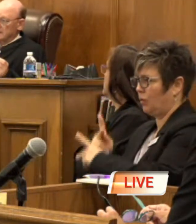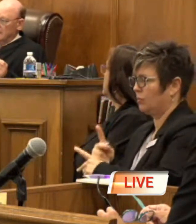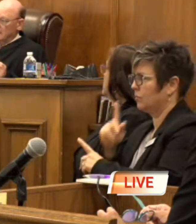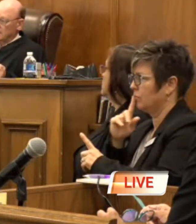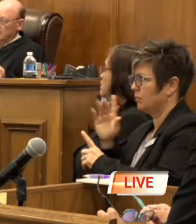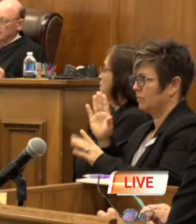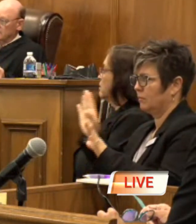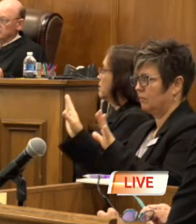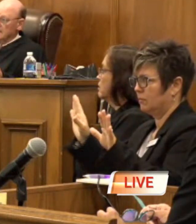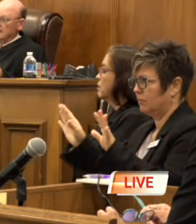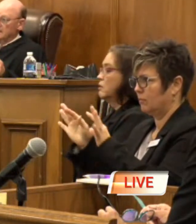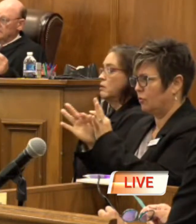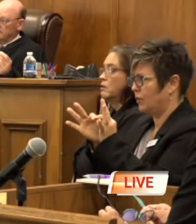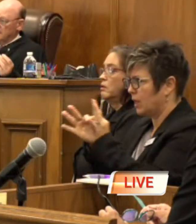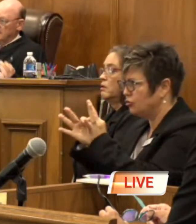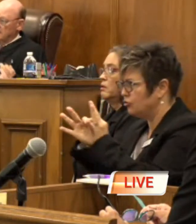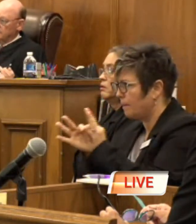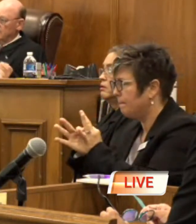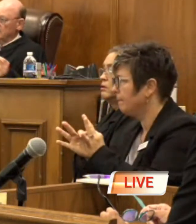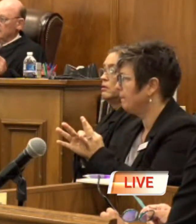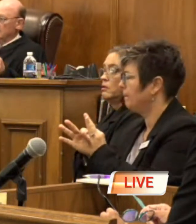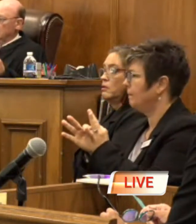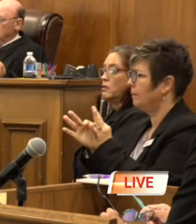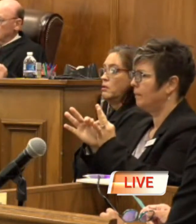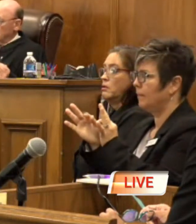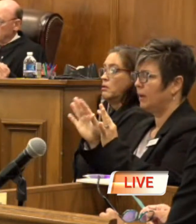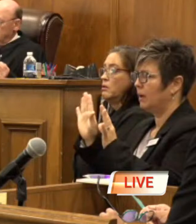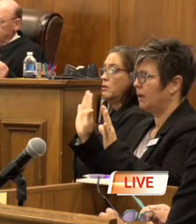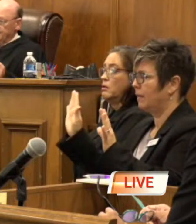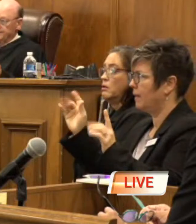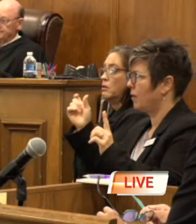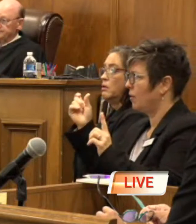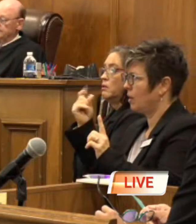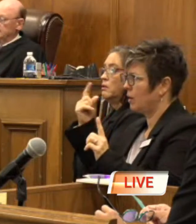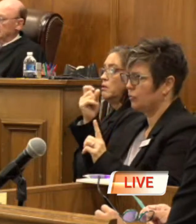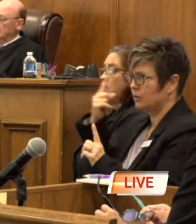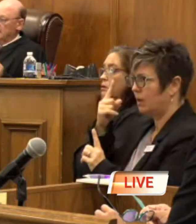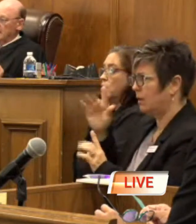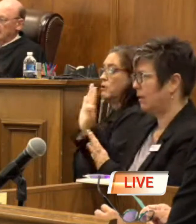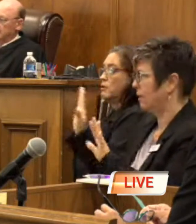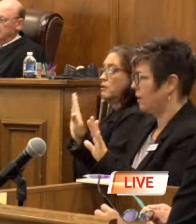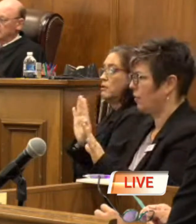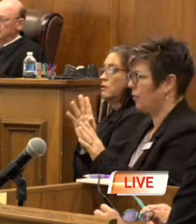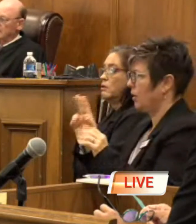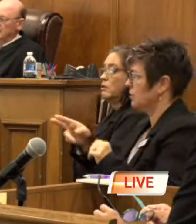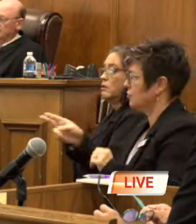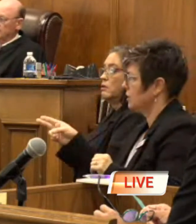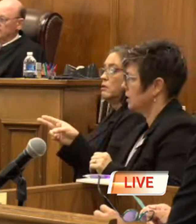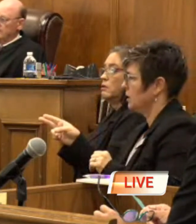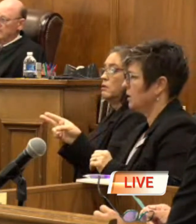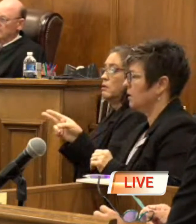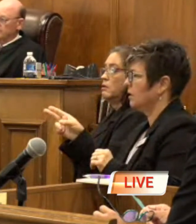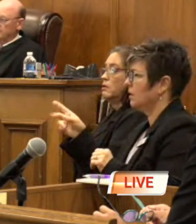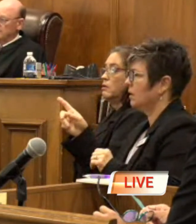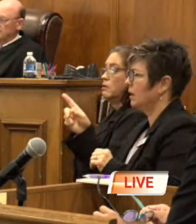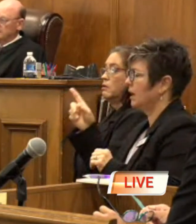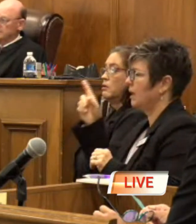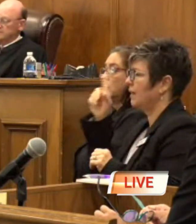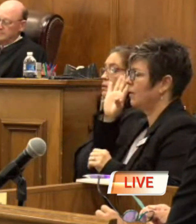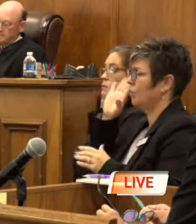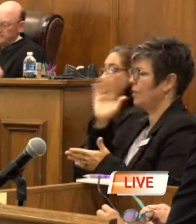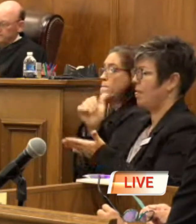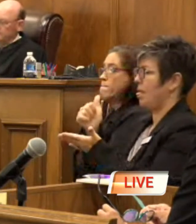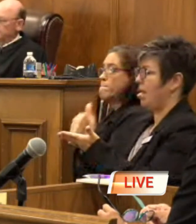relationships and understandings and history. Sure. And I think it would be helpful for the court for